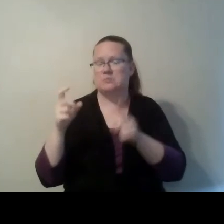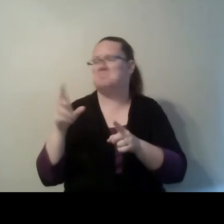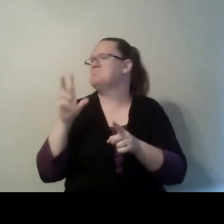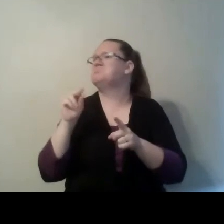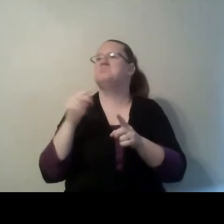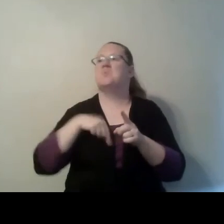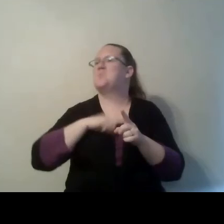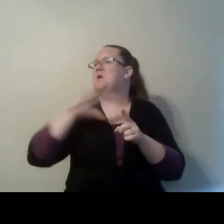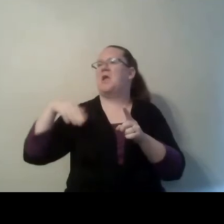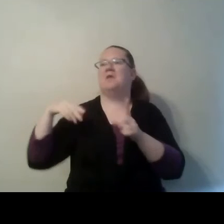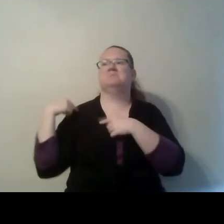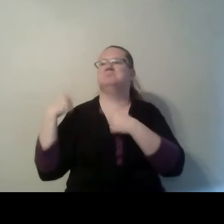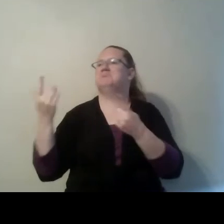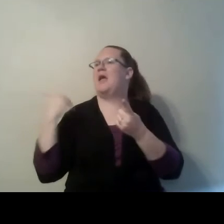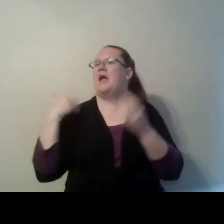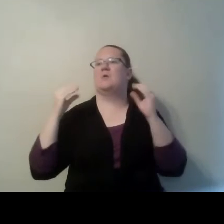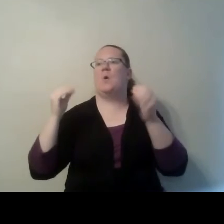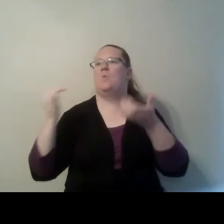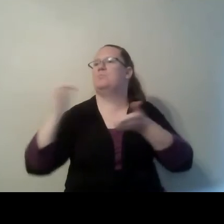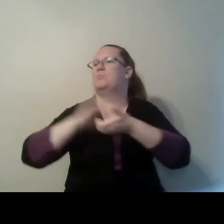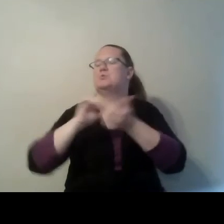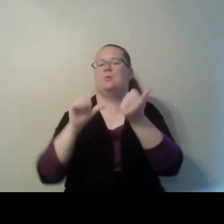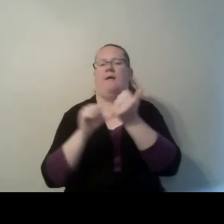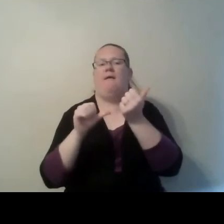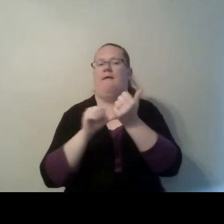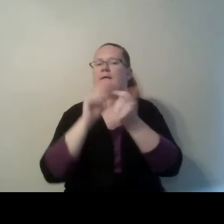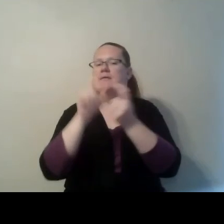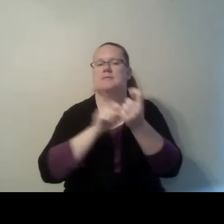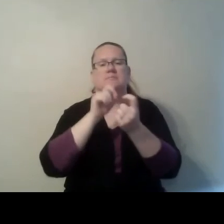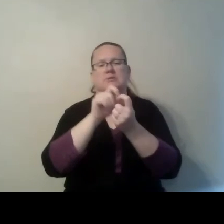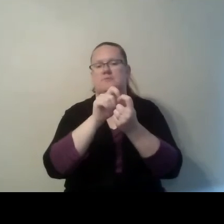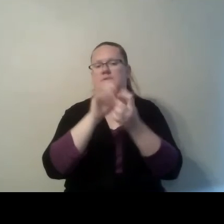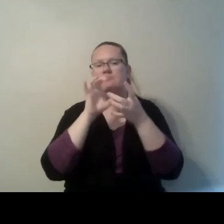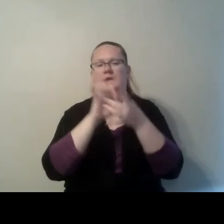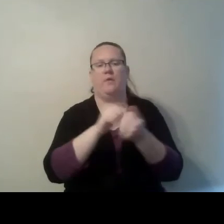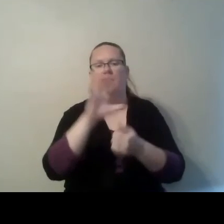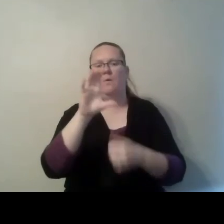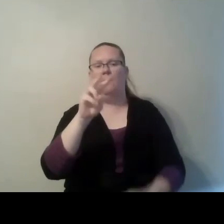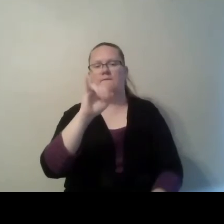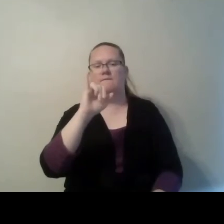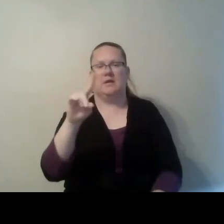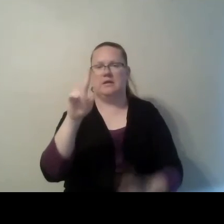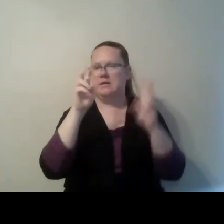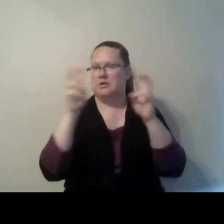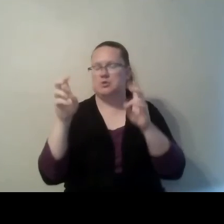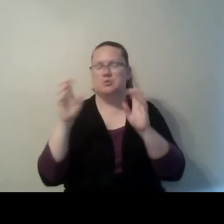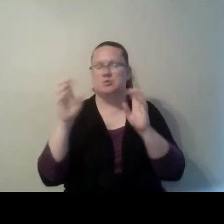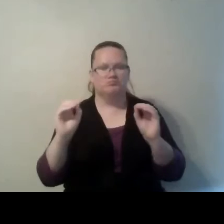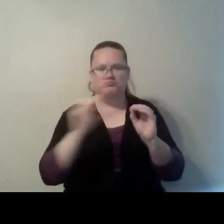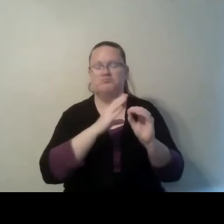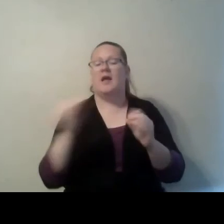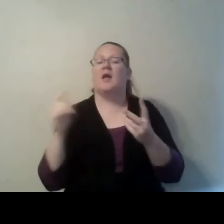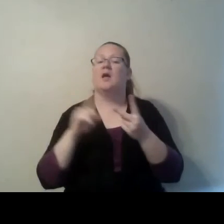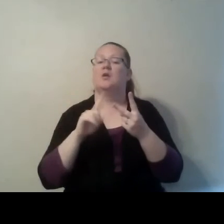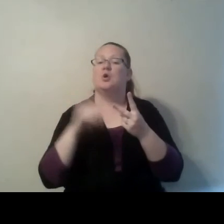rely on any mutual aid specifically related to the COVID issue. And our new PPE,